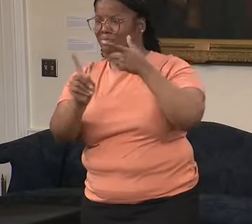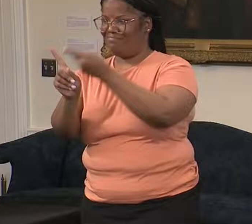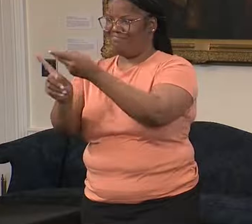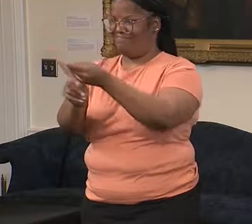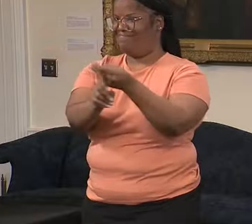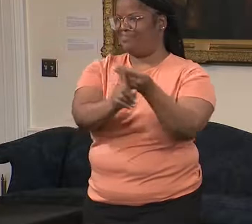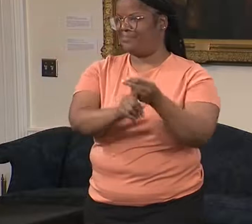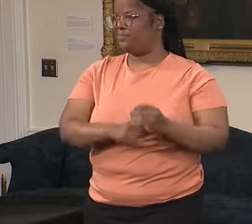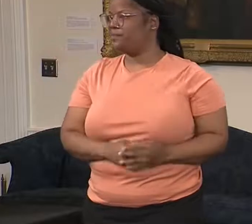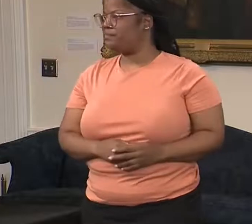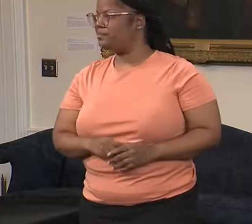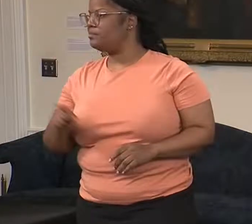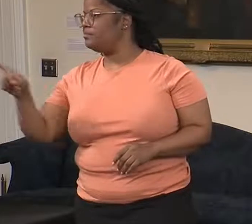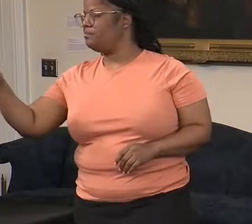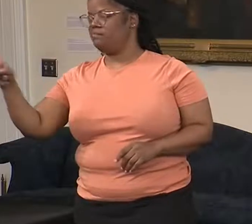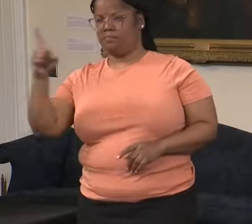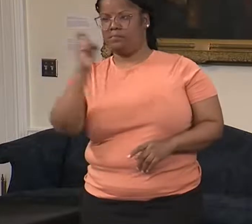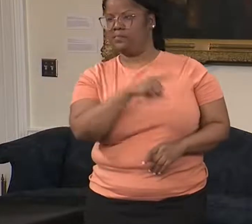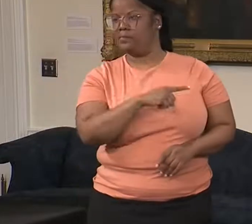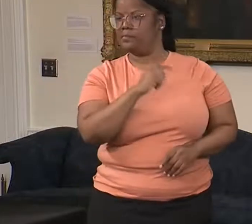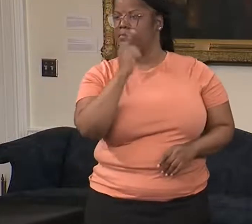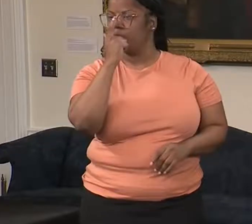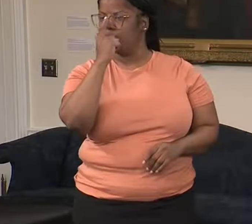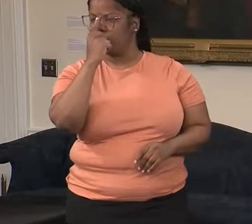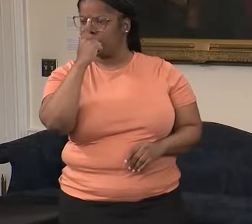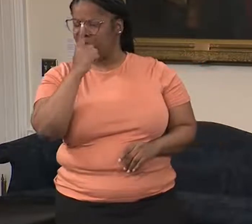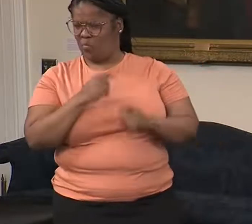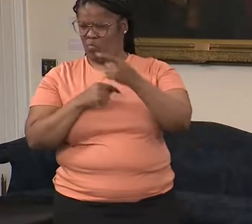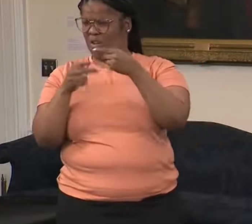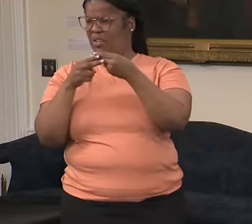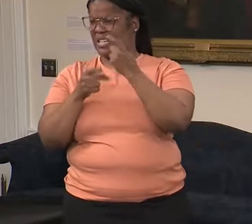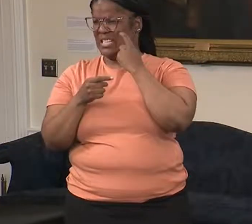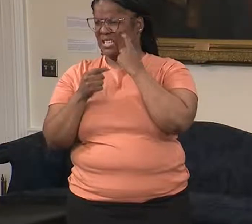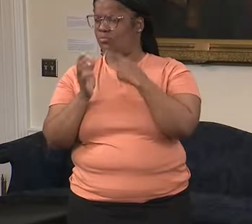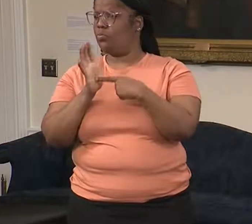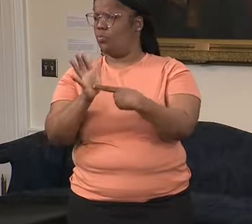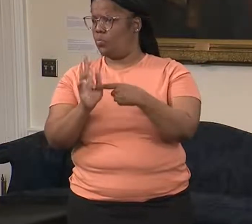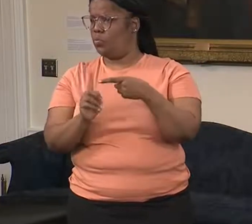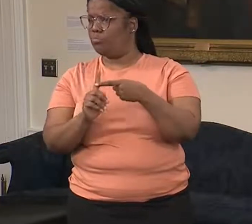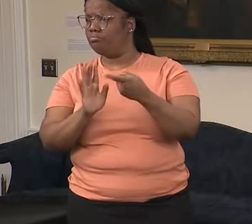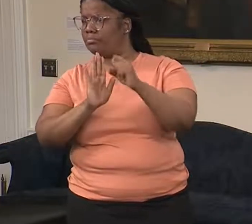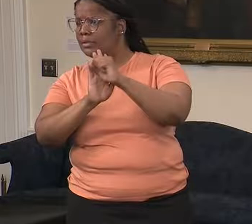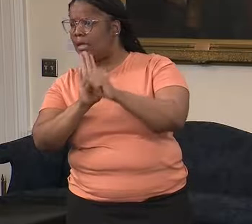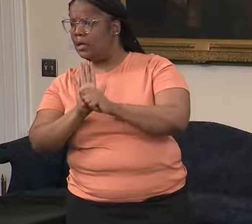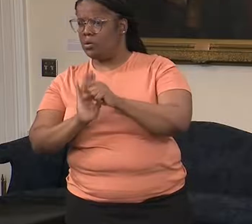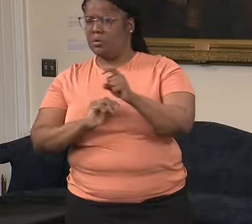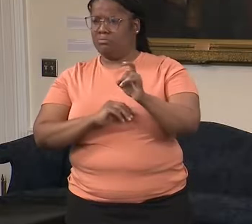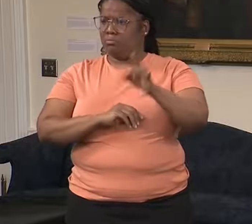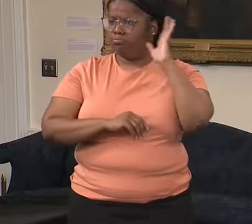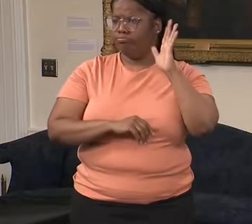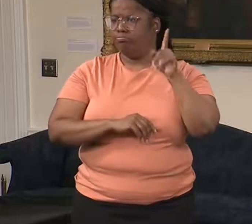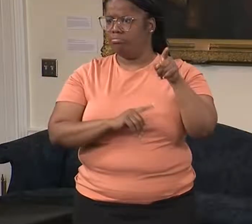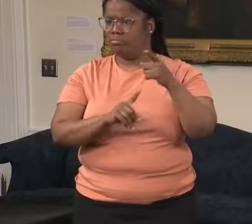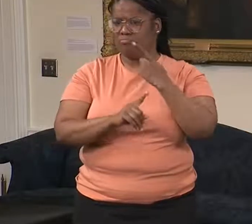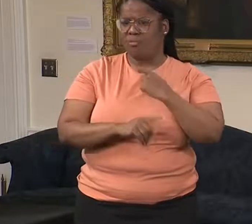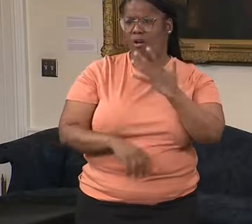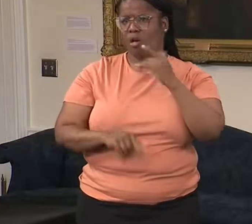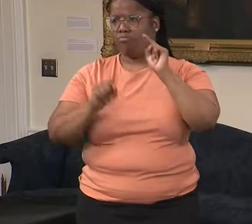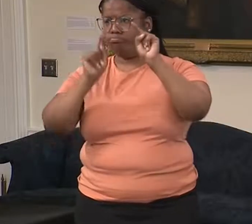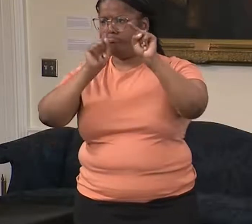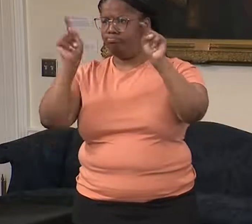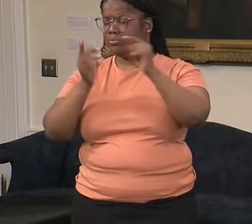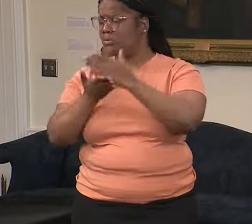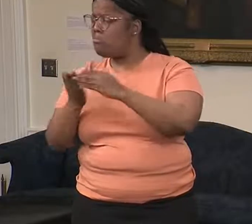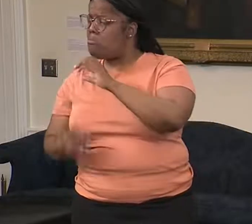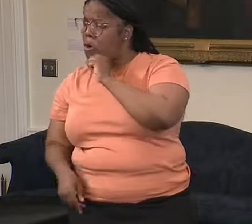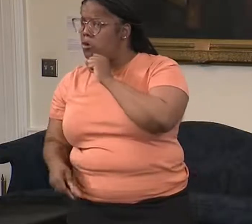showed the red states and the not red states, and a lot of us were in the room a year ago when you announced the very